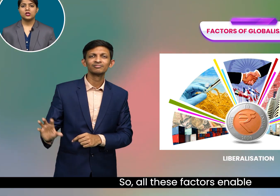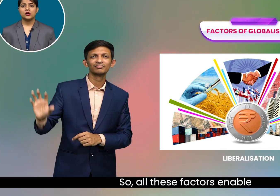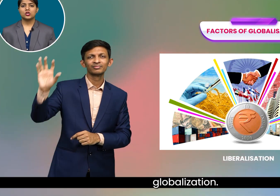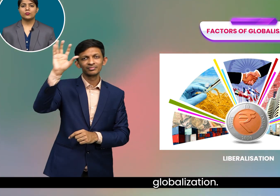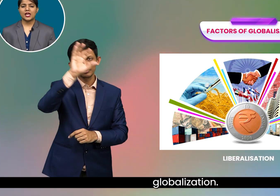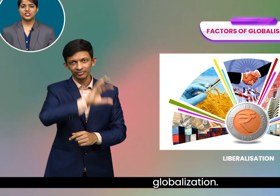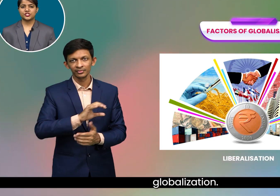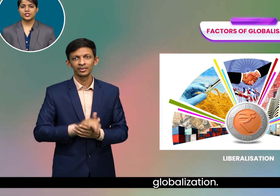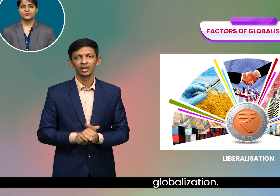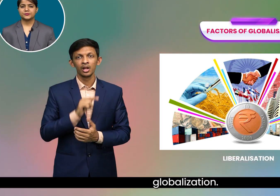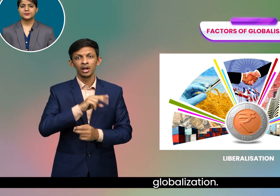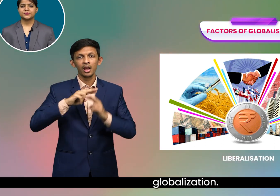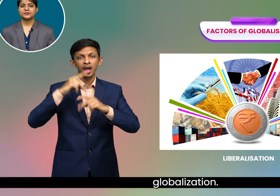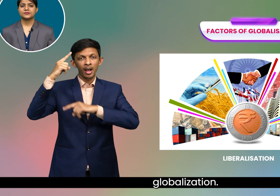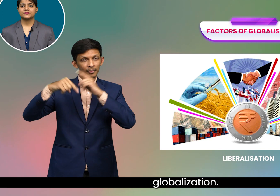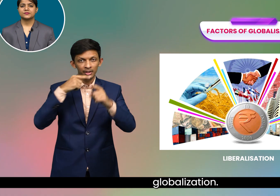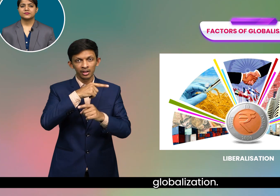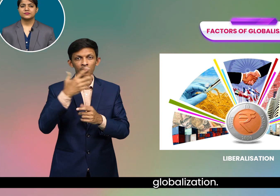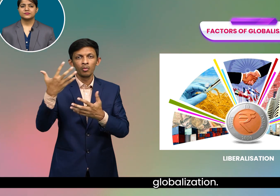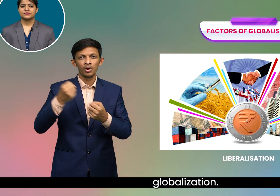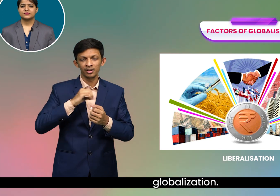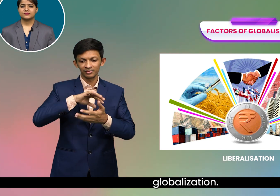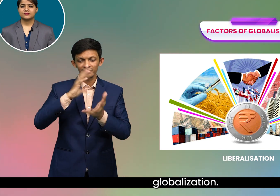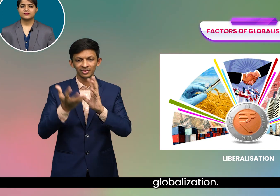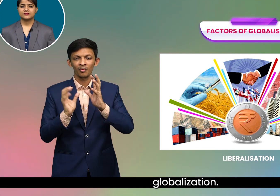enable globalization.